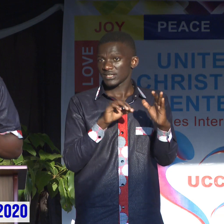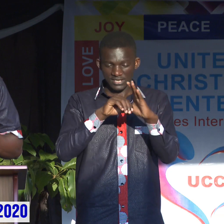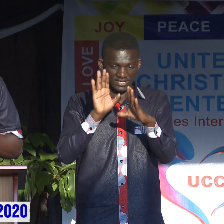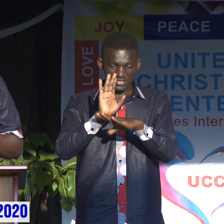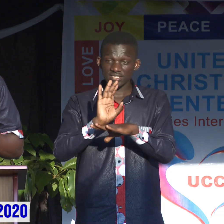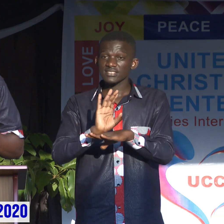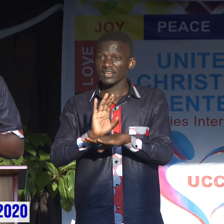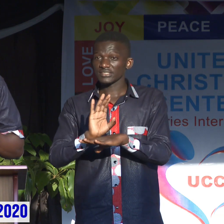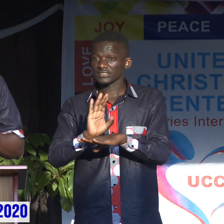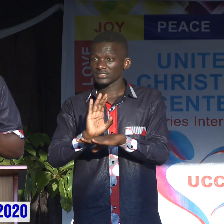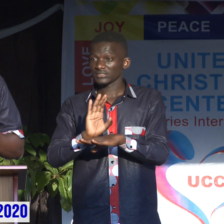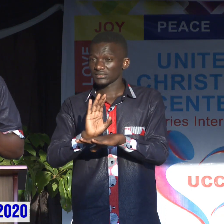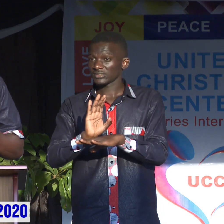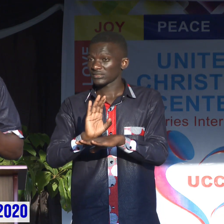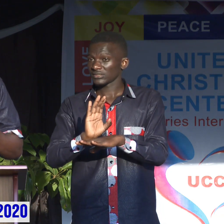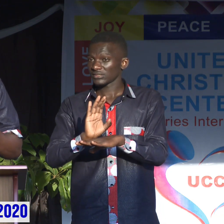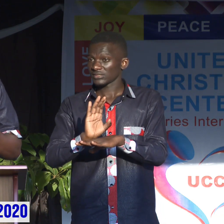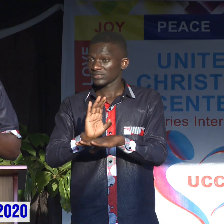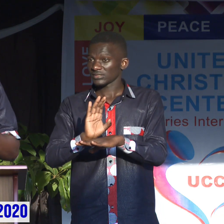in this church